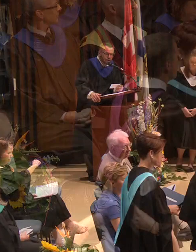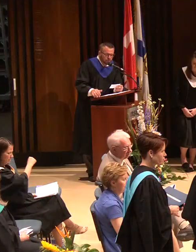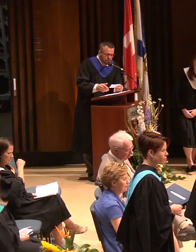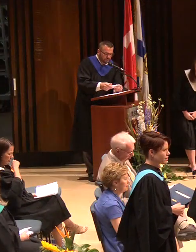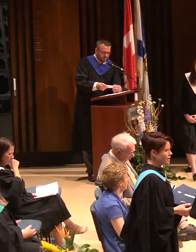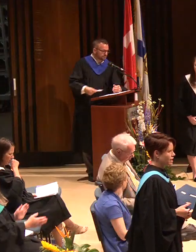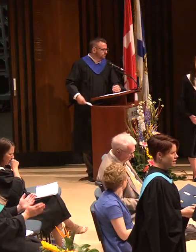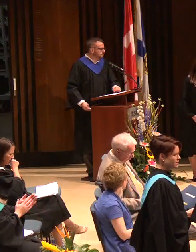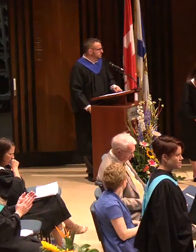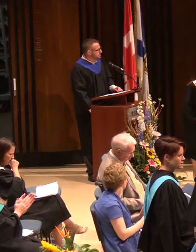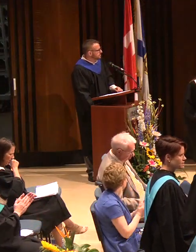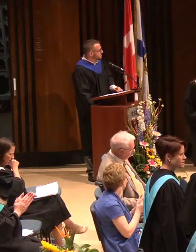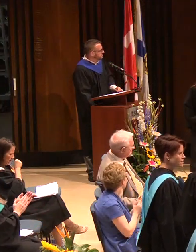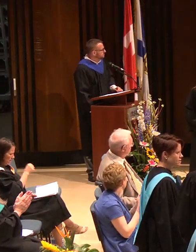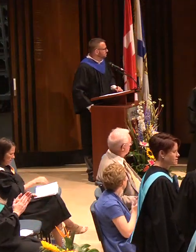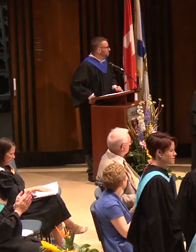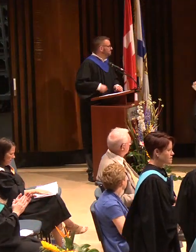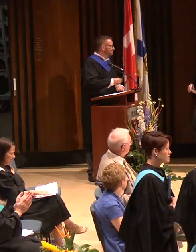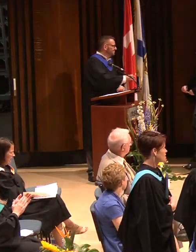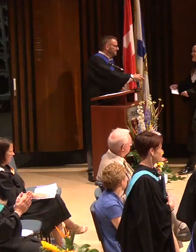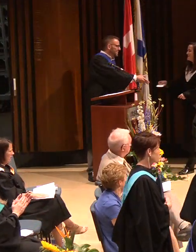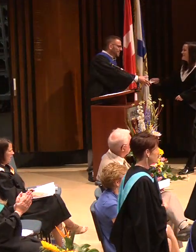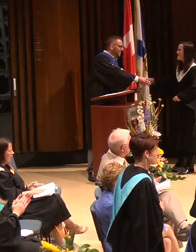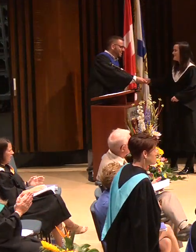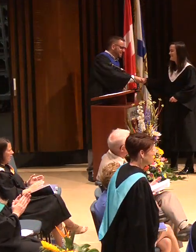Allison Roach.